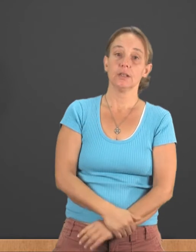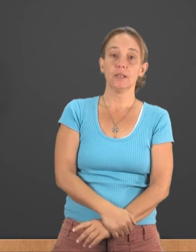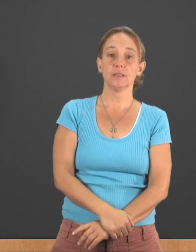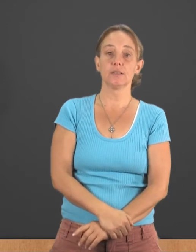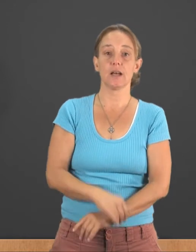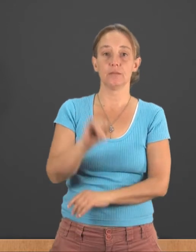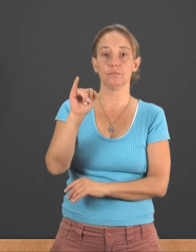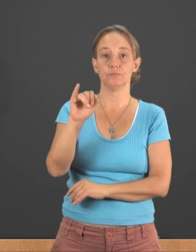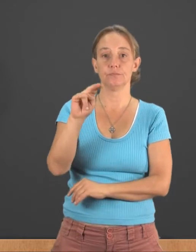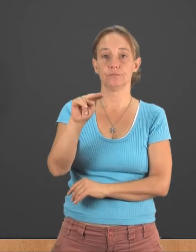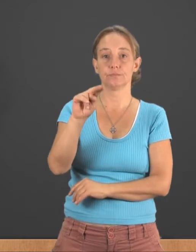inside.